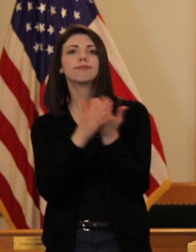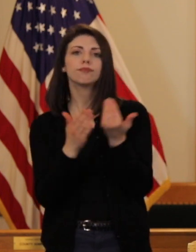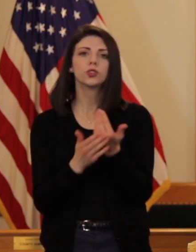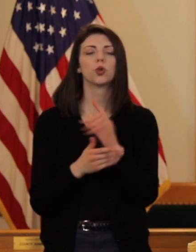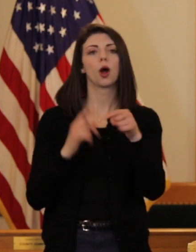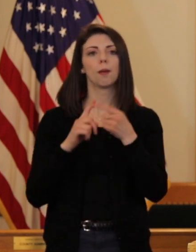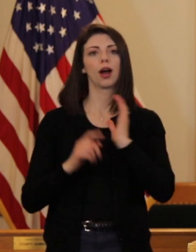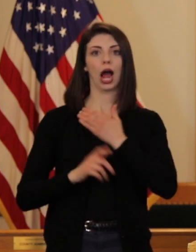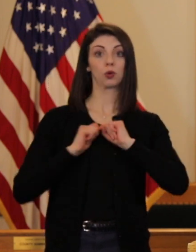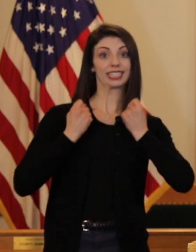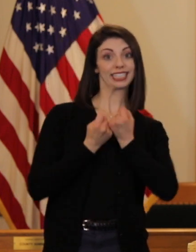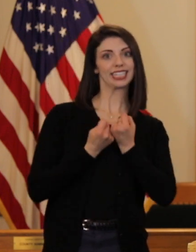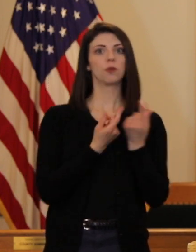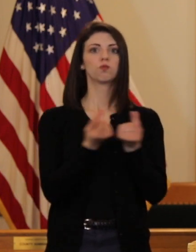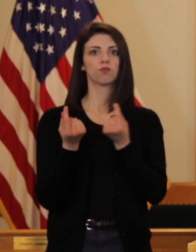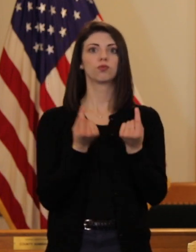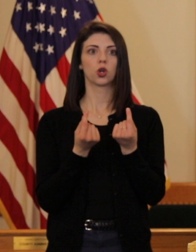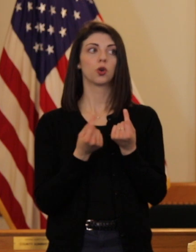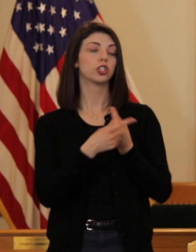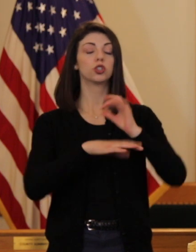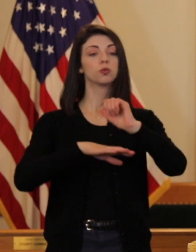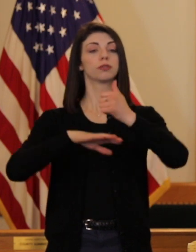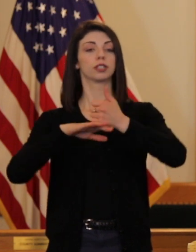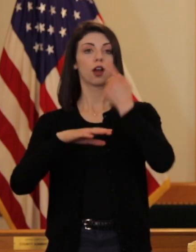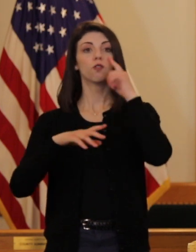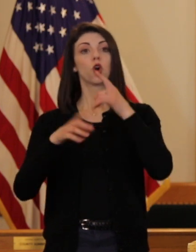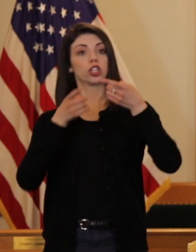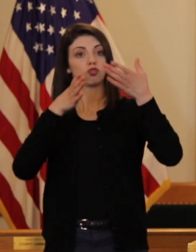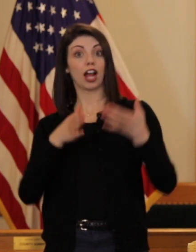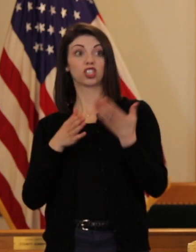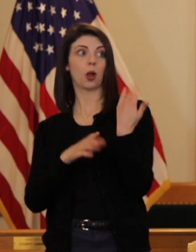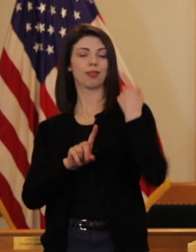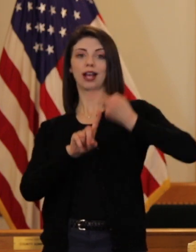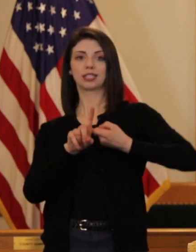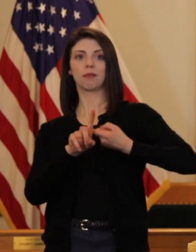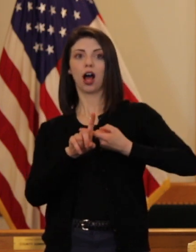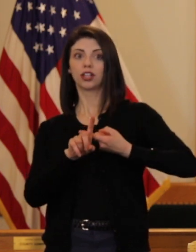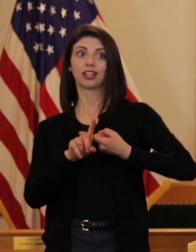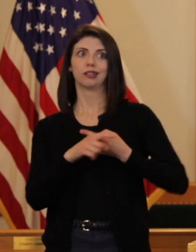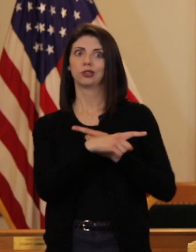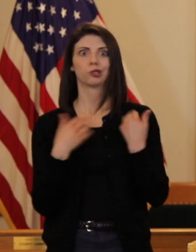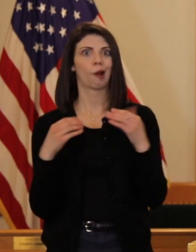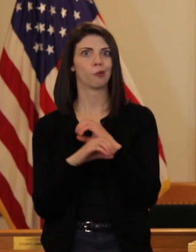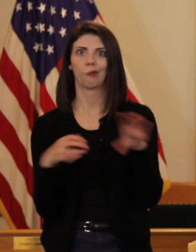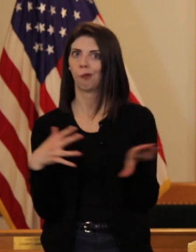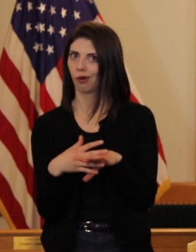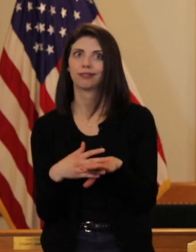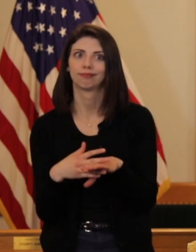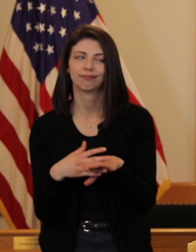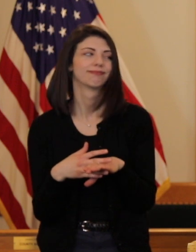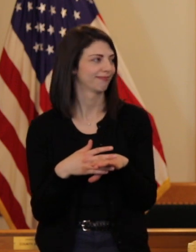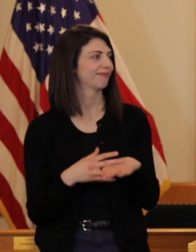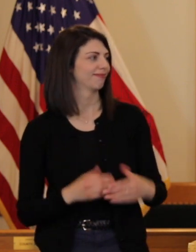team activities. Kathy was appointed Emergency Management Director last month, and I don't think she's taken a day off since then.